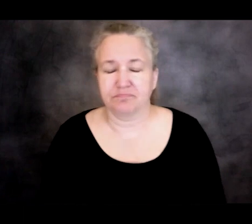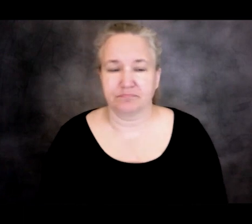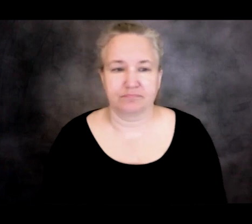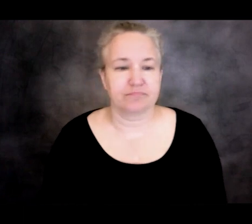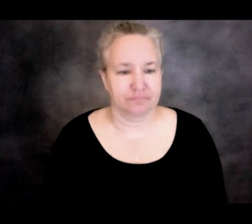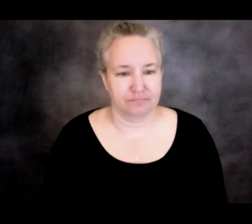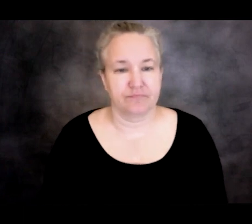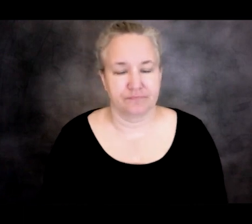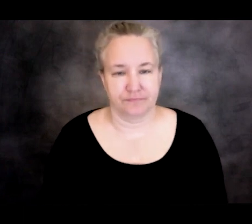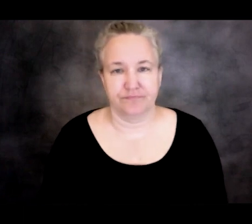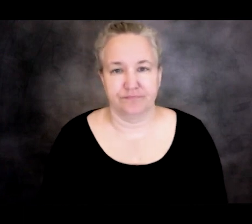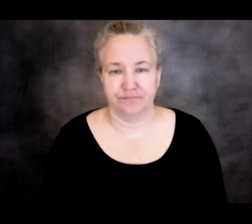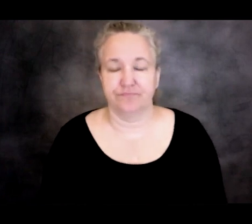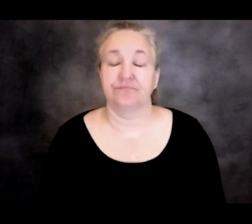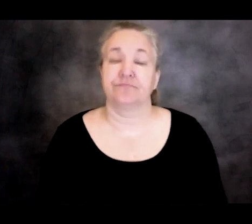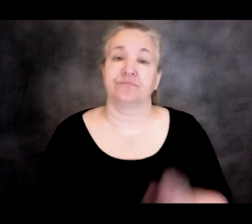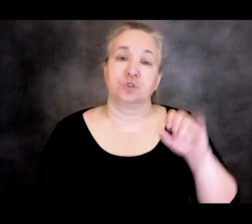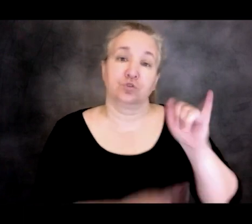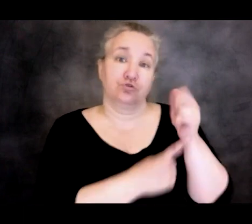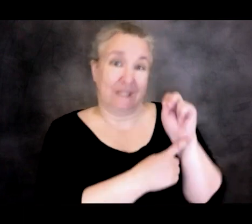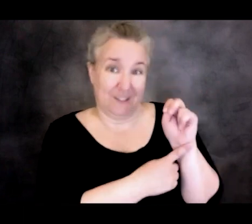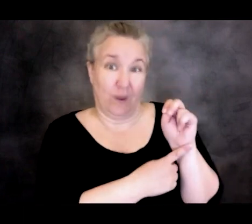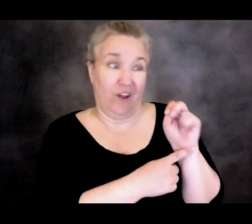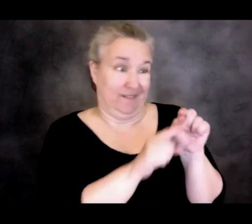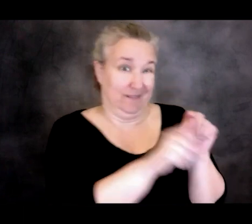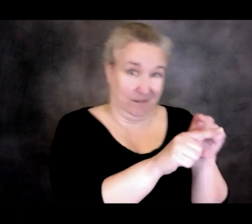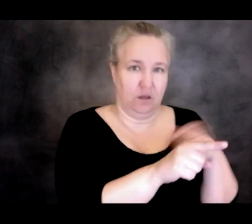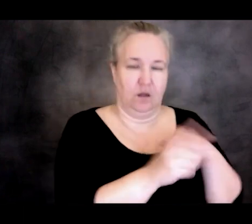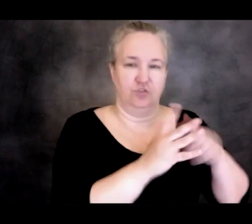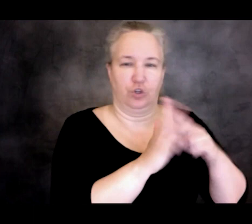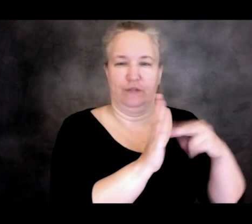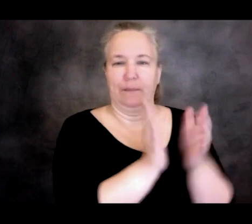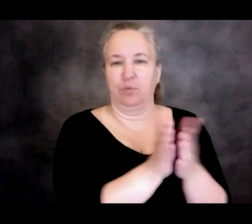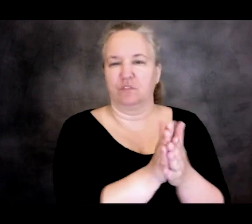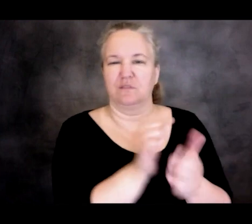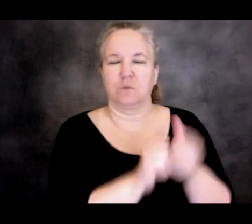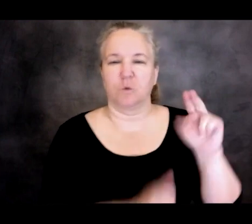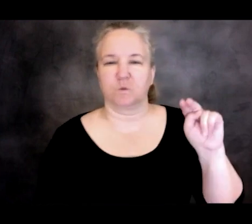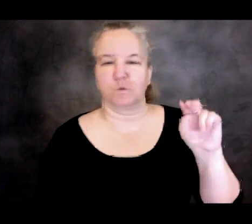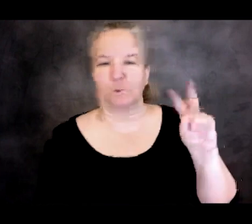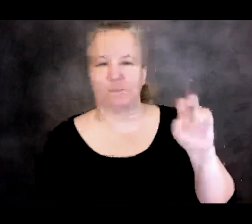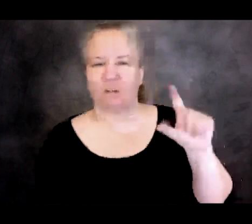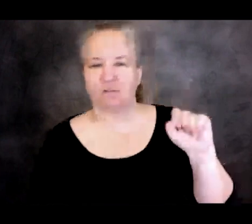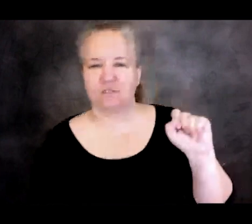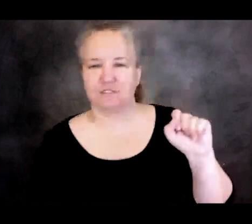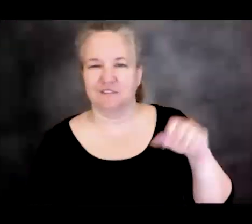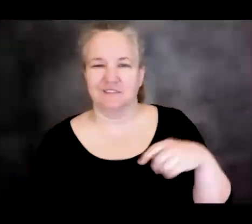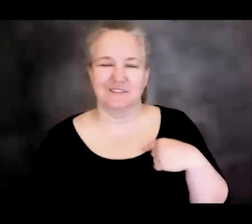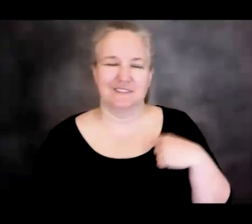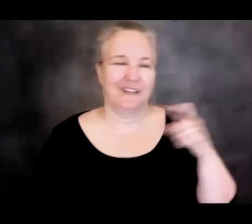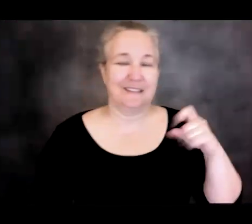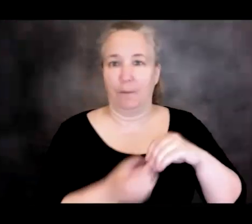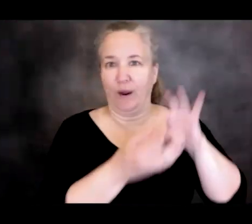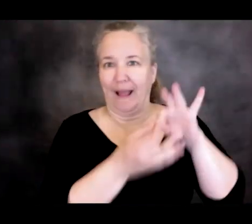So beginning in January, I started reading books, mostly novels. I needed some additional anchoring amid